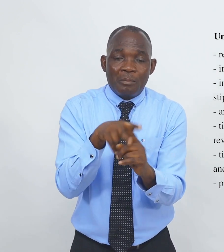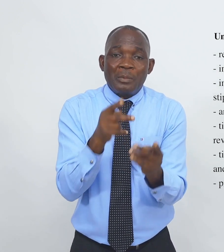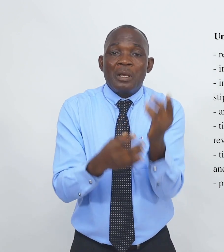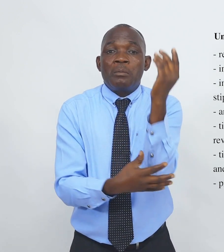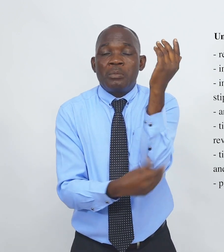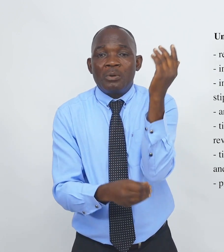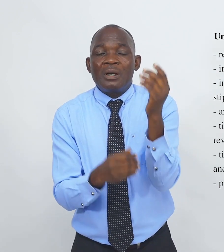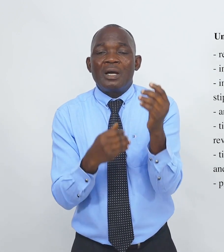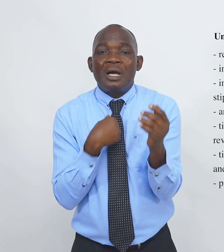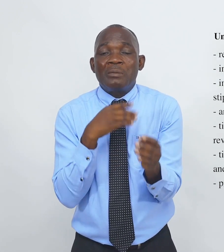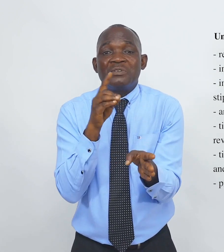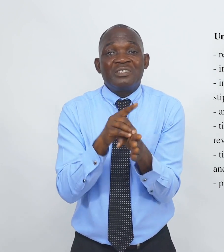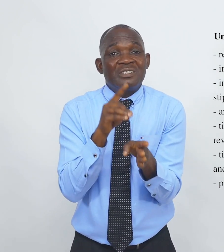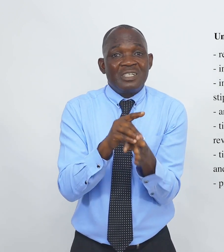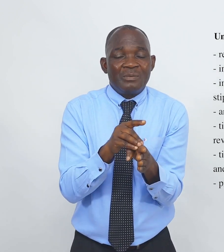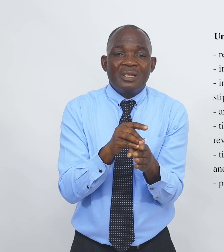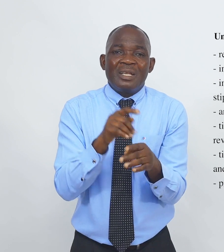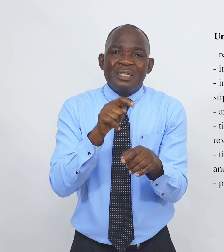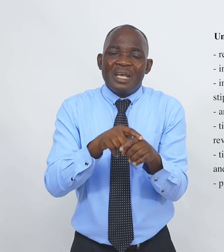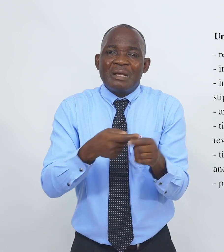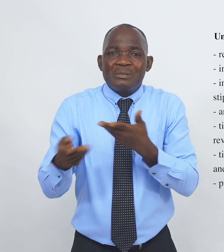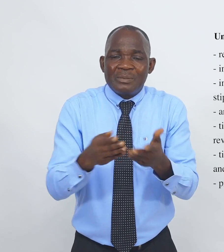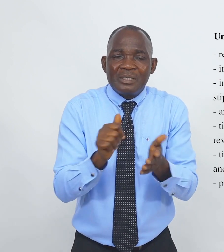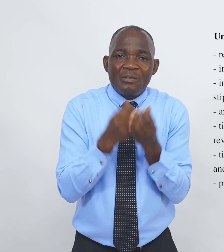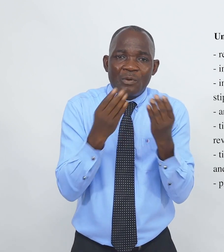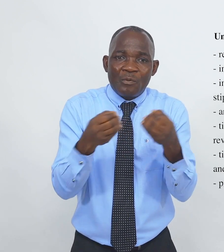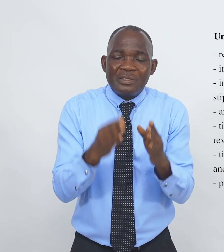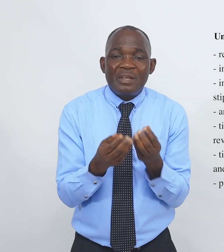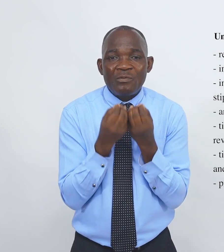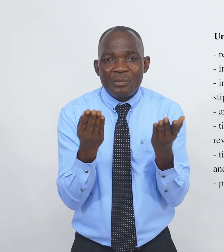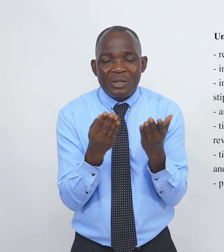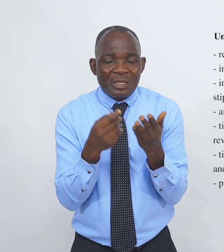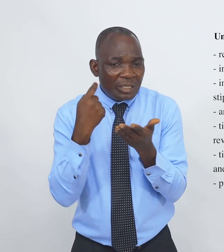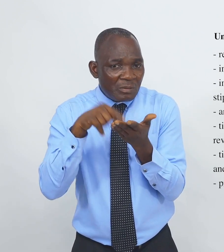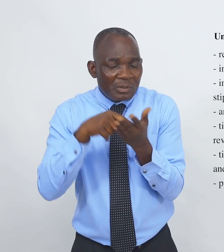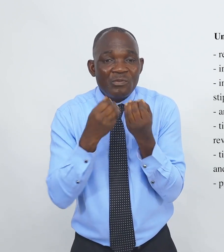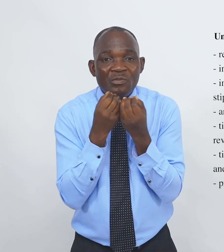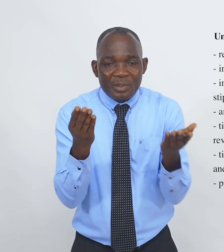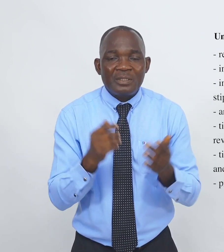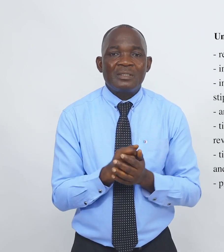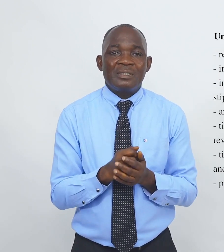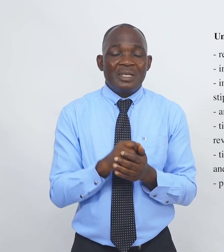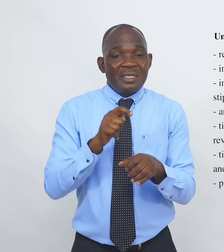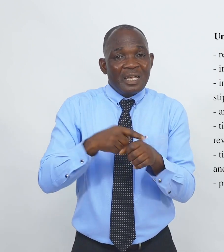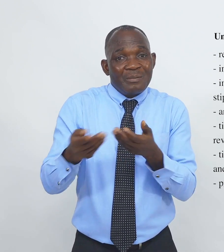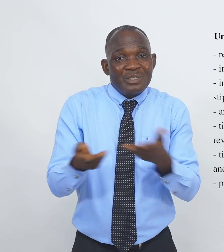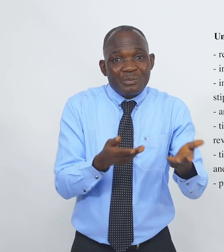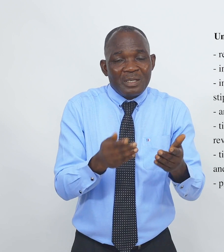or has a disability, time spent by the information officer in reviewing the information, time spent by the